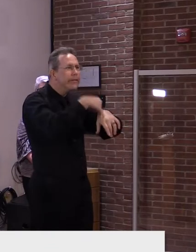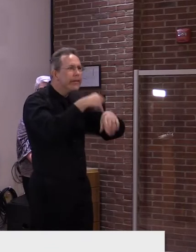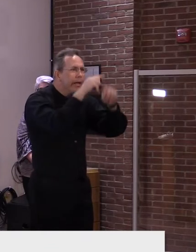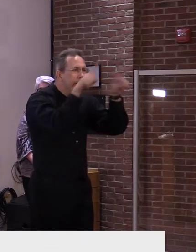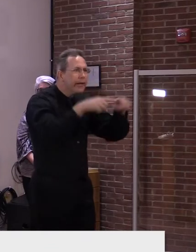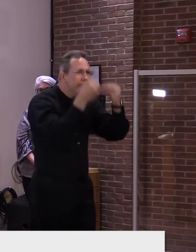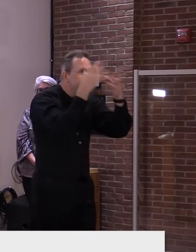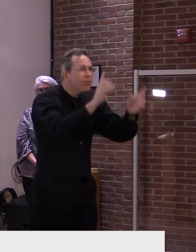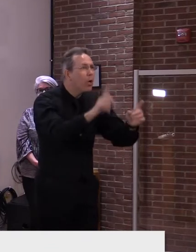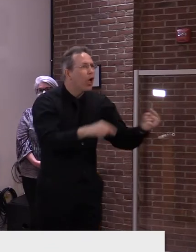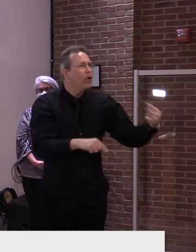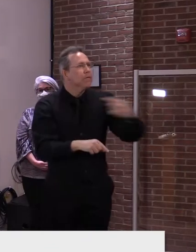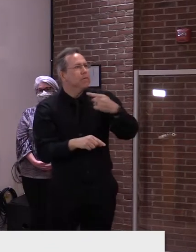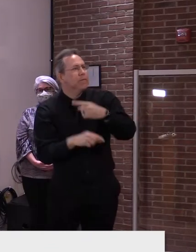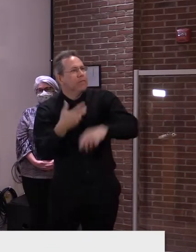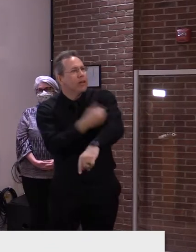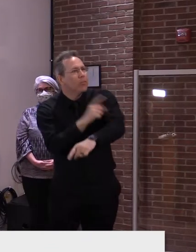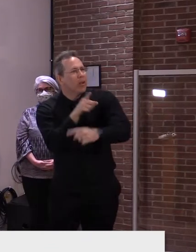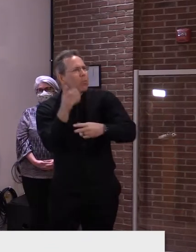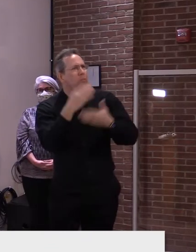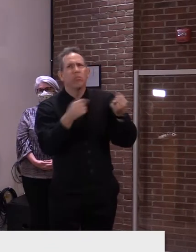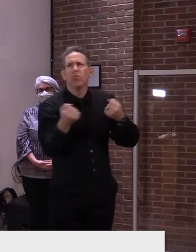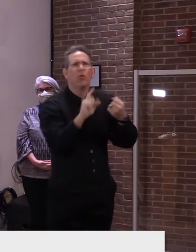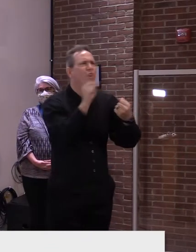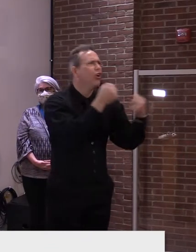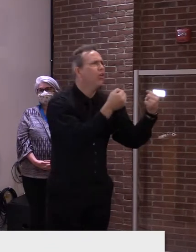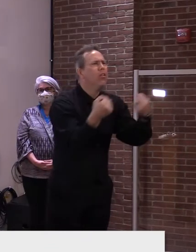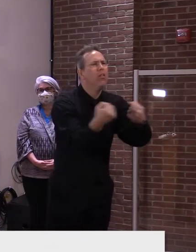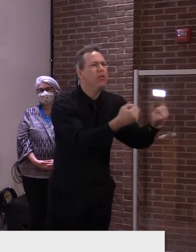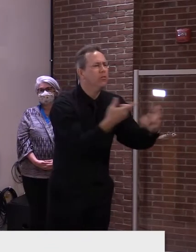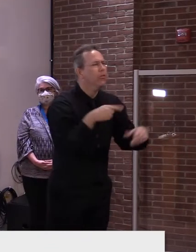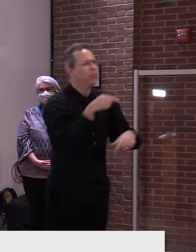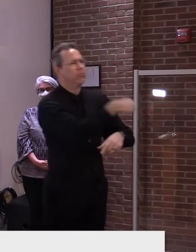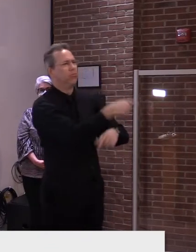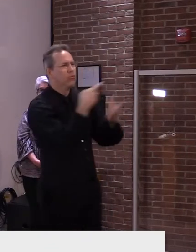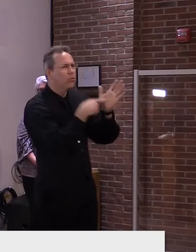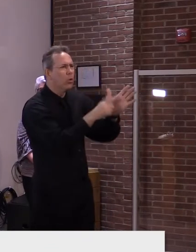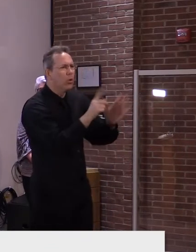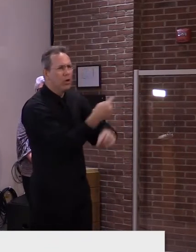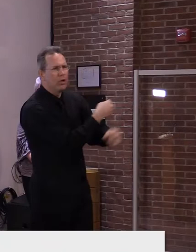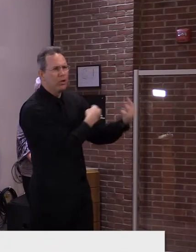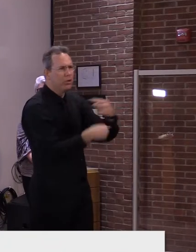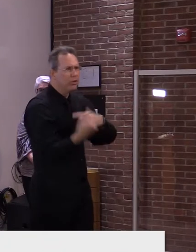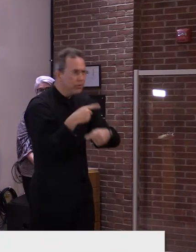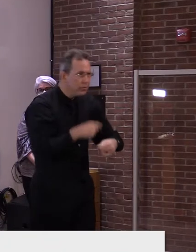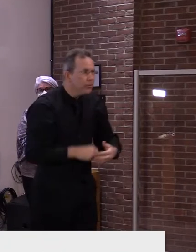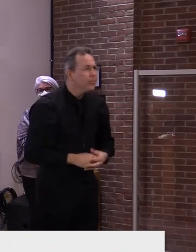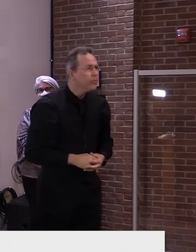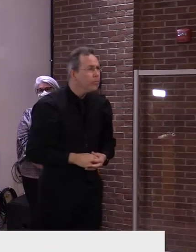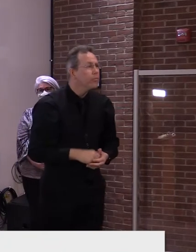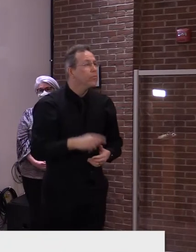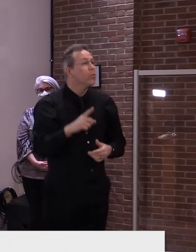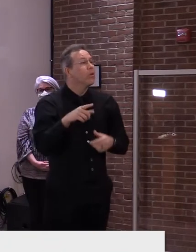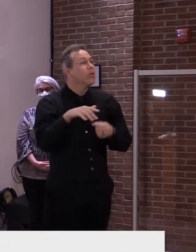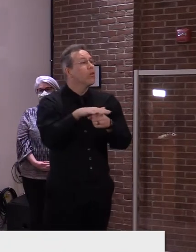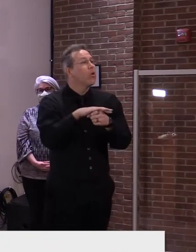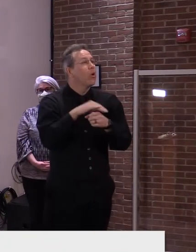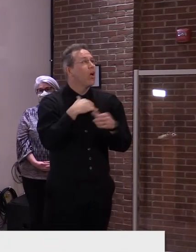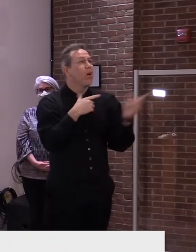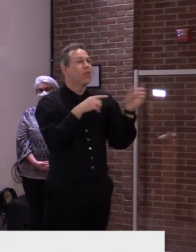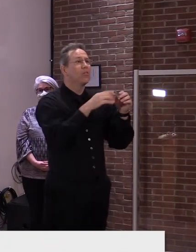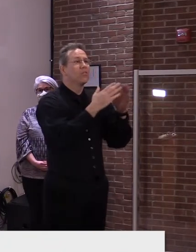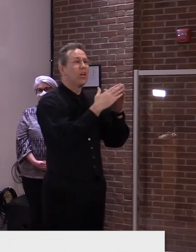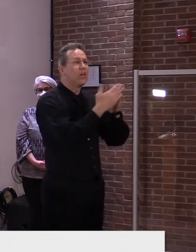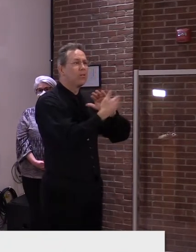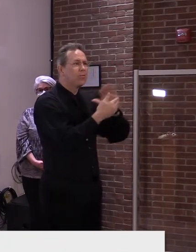this was a recommendation from one local official up there, and I've spoken with AOT on this. We're going to be putting up road signs that will tell when the clinics